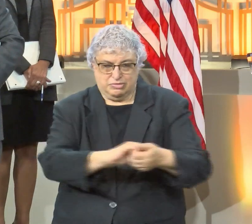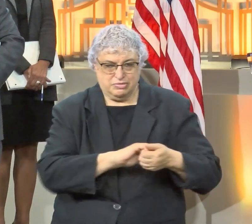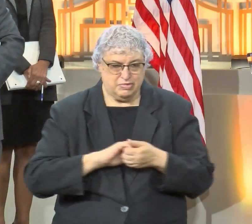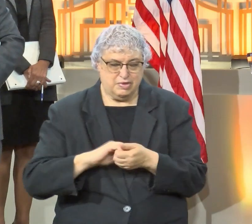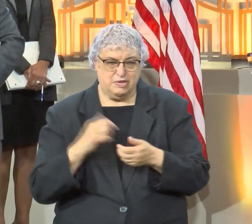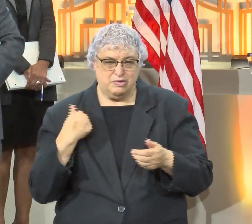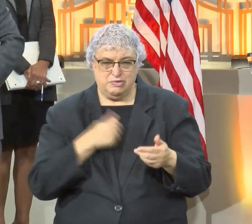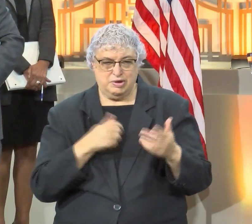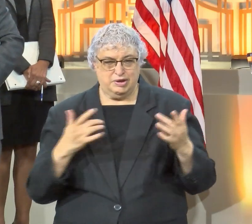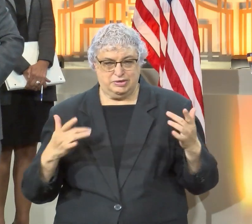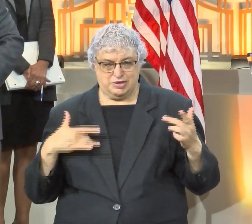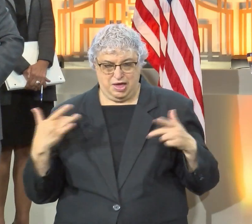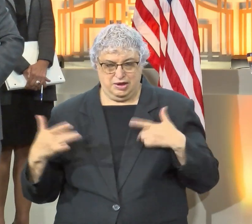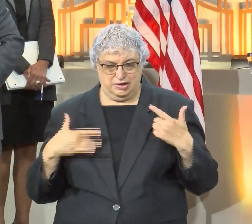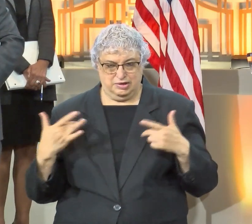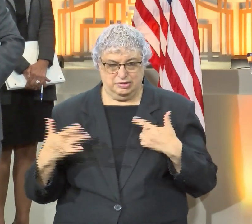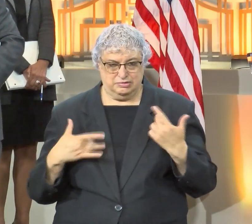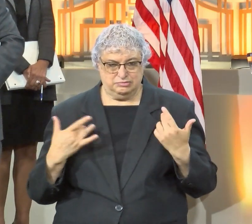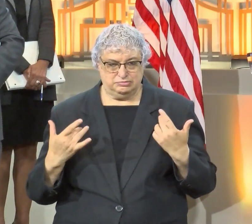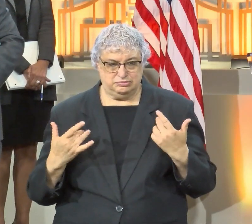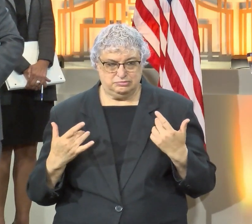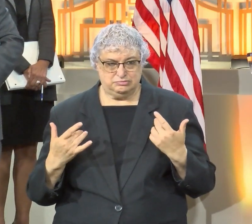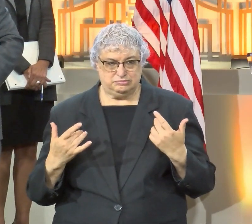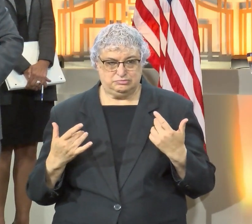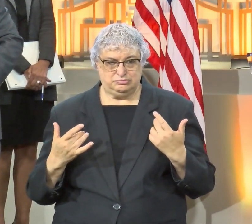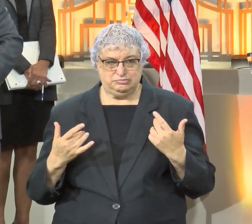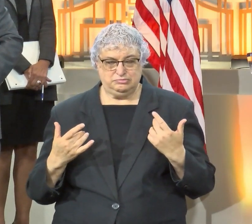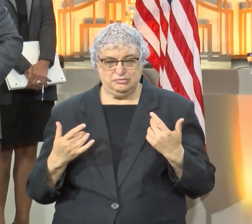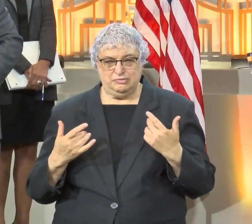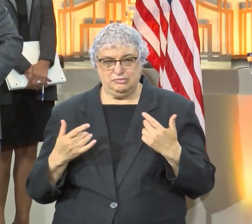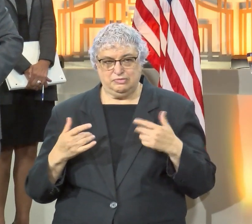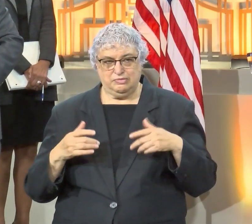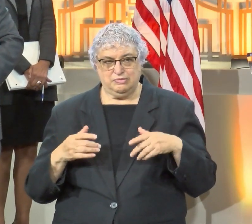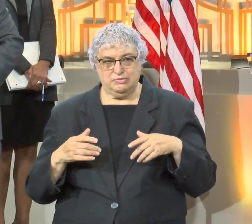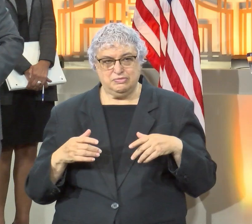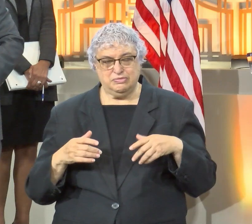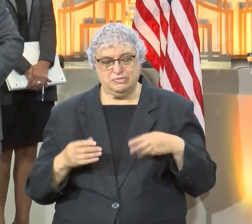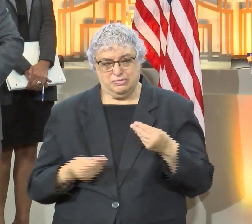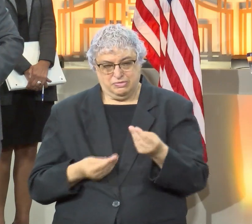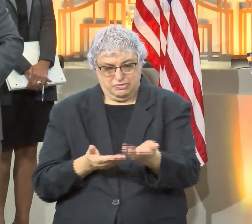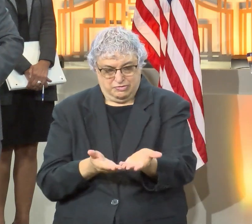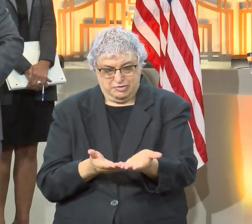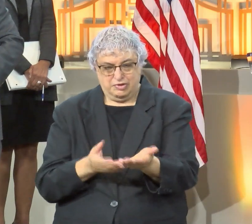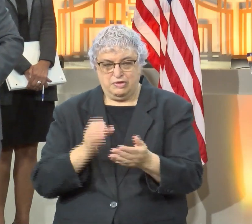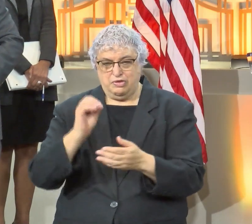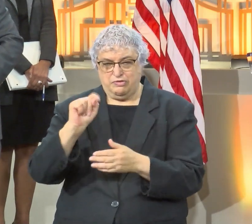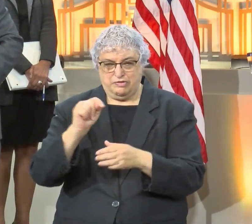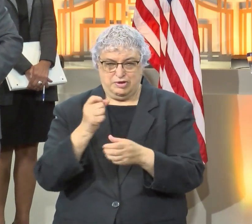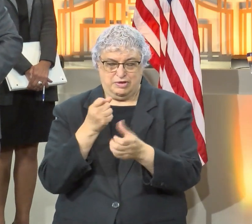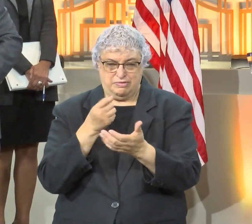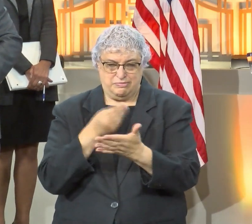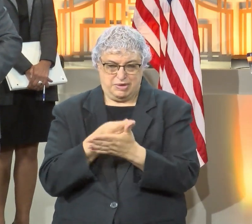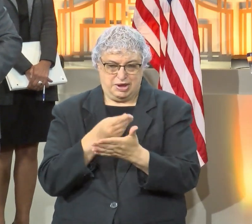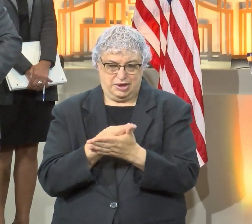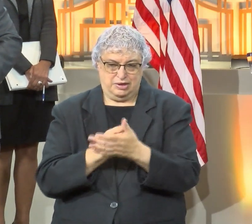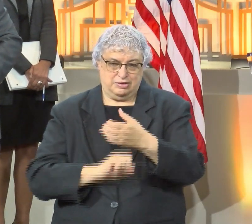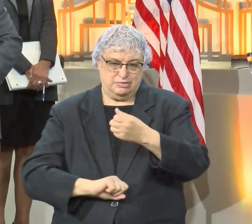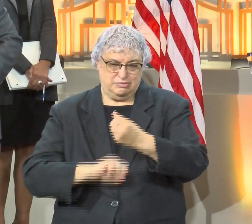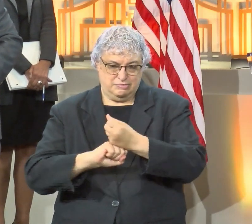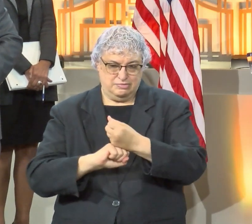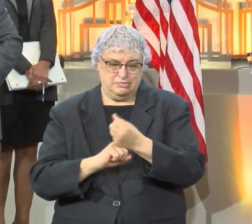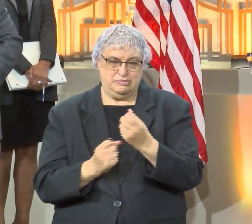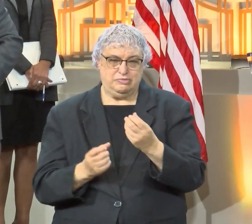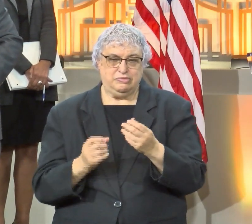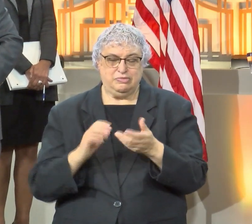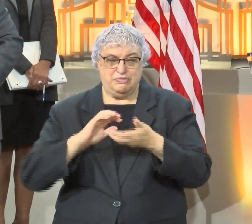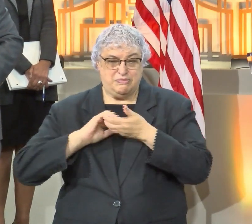very excited to extend overtime funding to enhance the program. And without